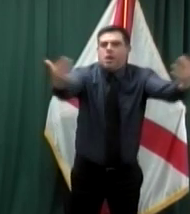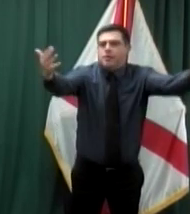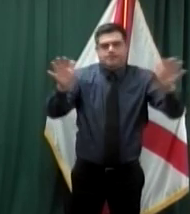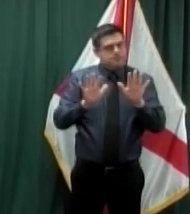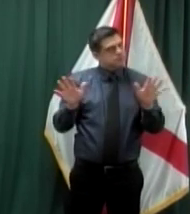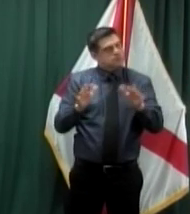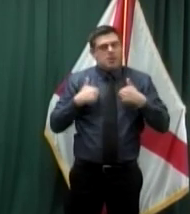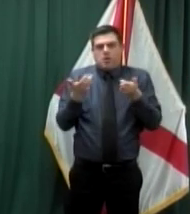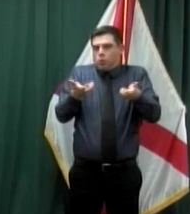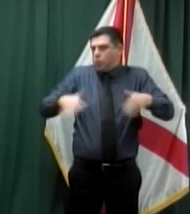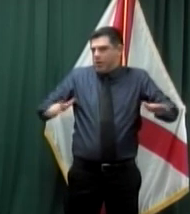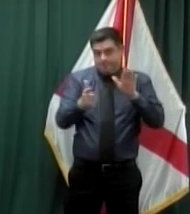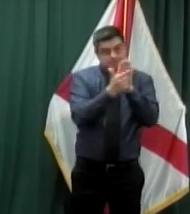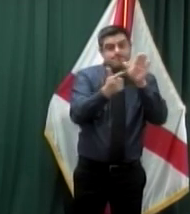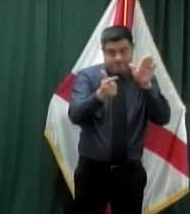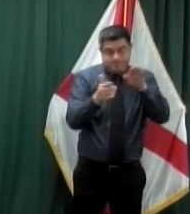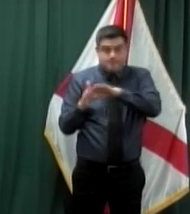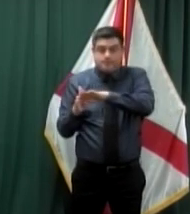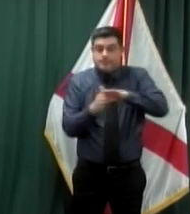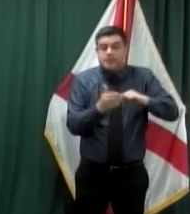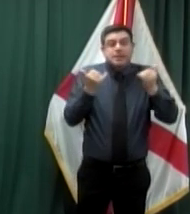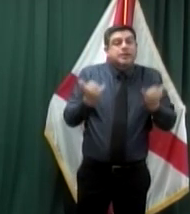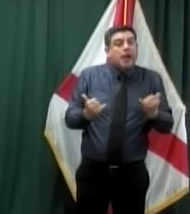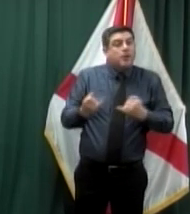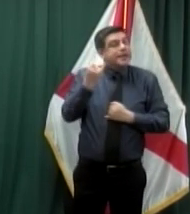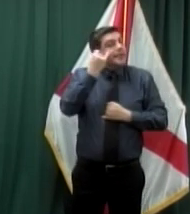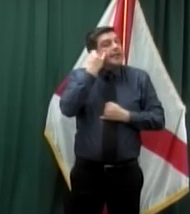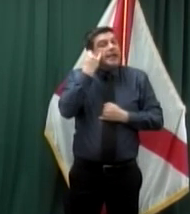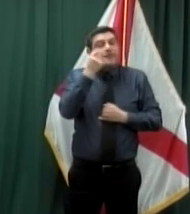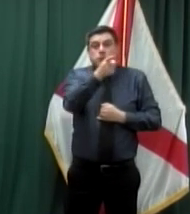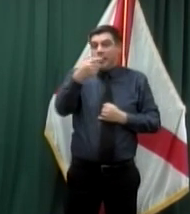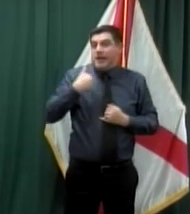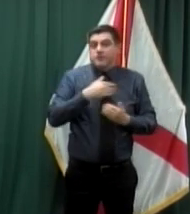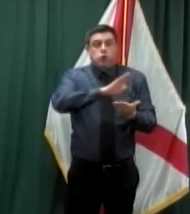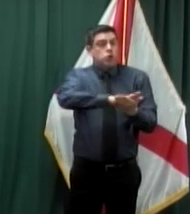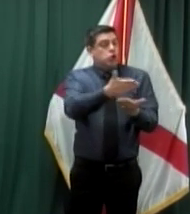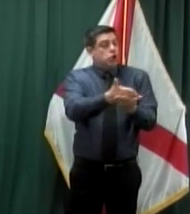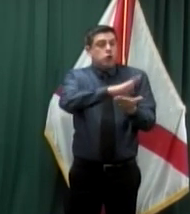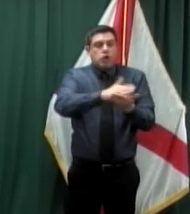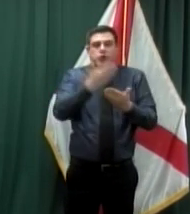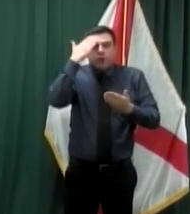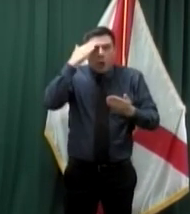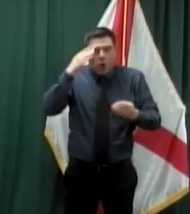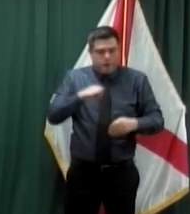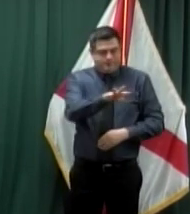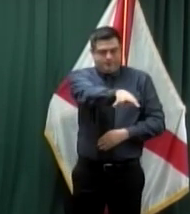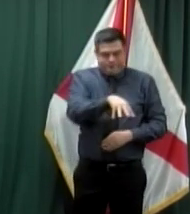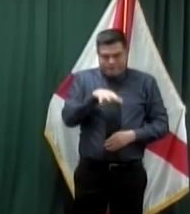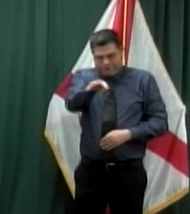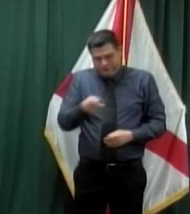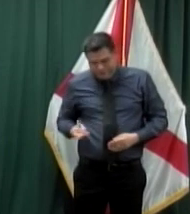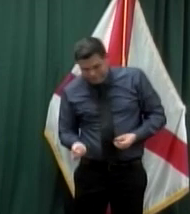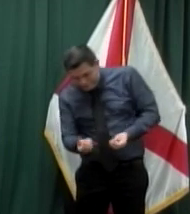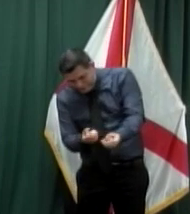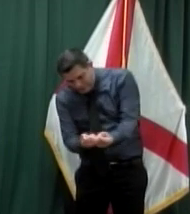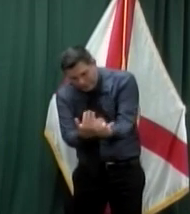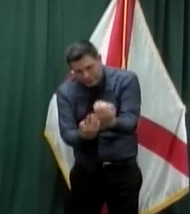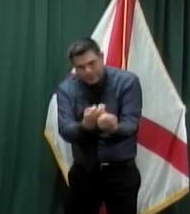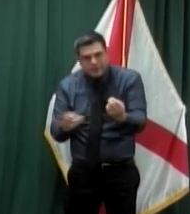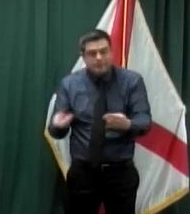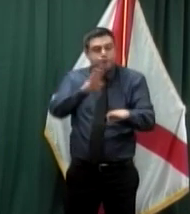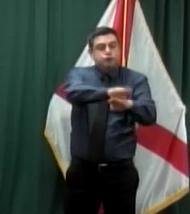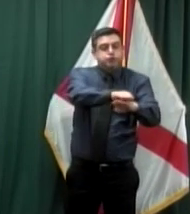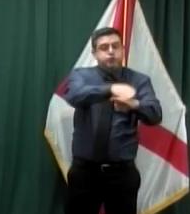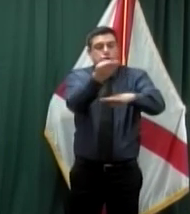above-ground gas and charcoal grills. However, citizens are urged to ensure charcoals are extinguished upon